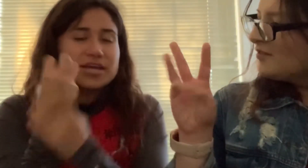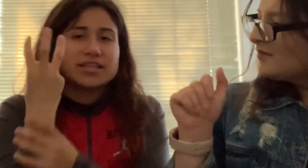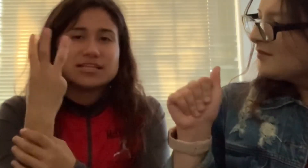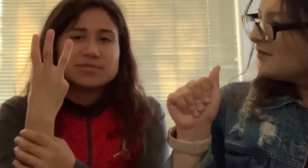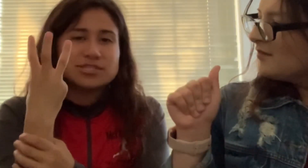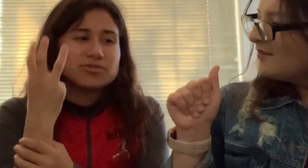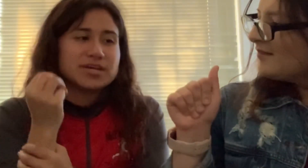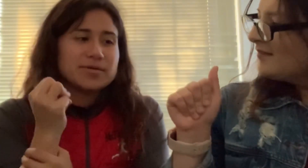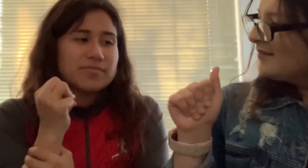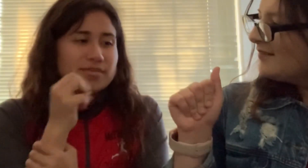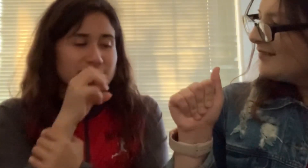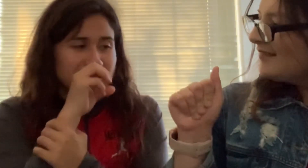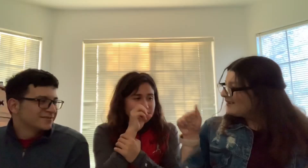Three. This means three. No,